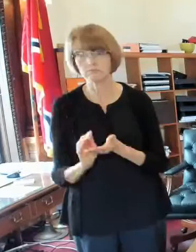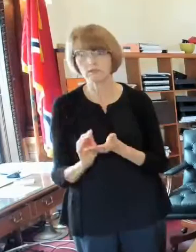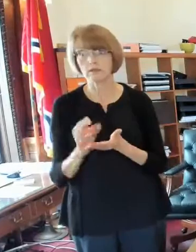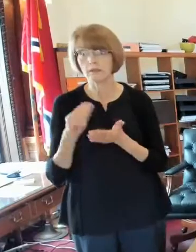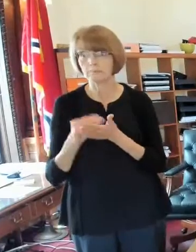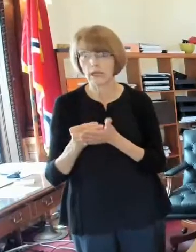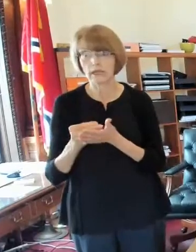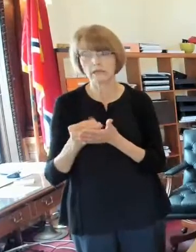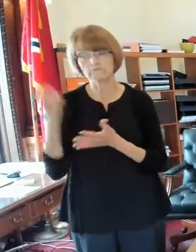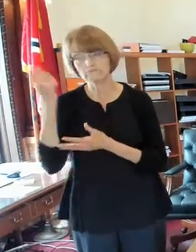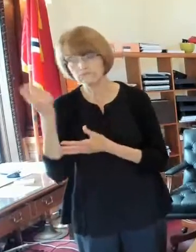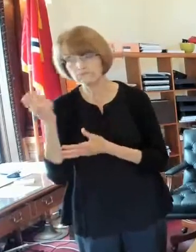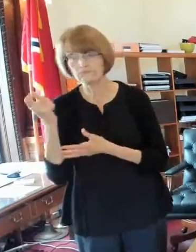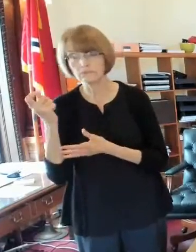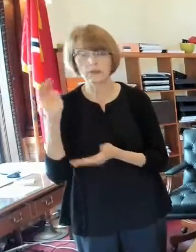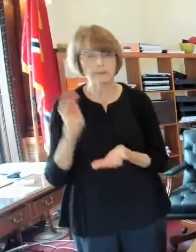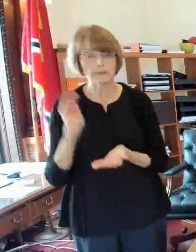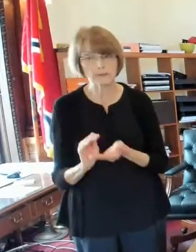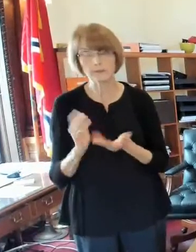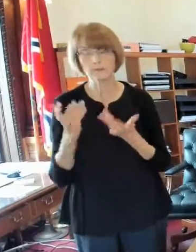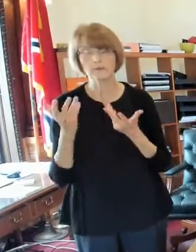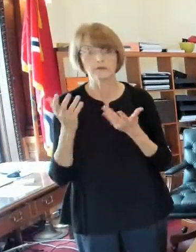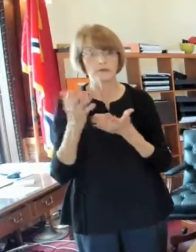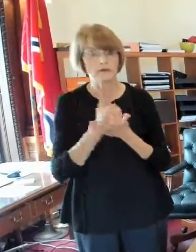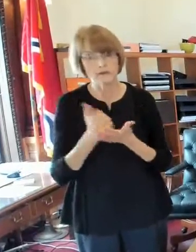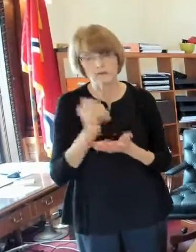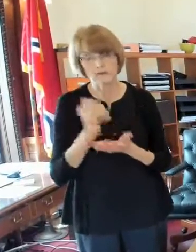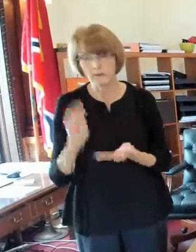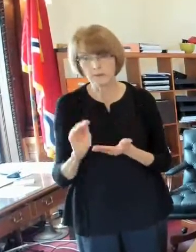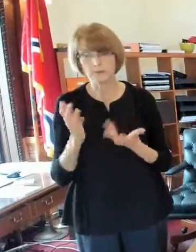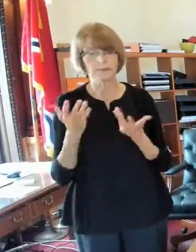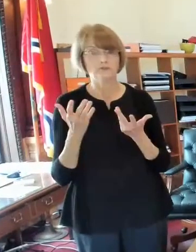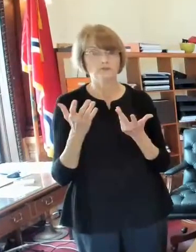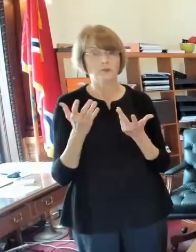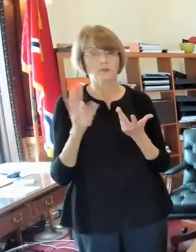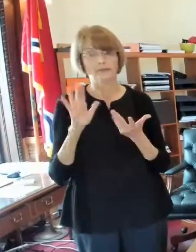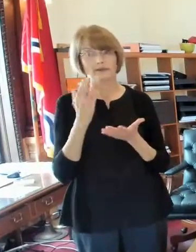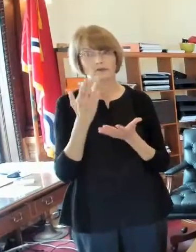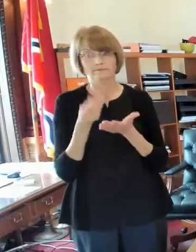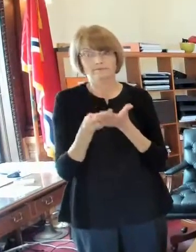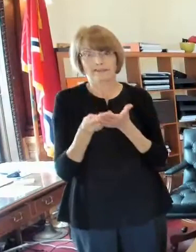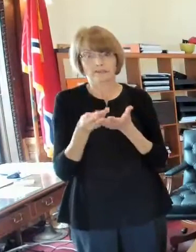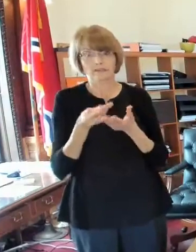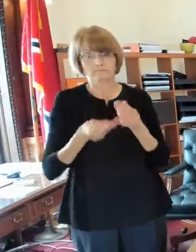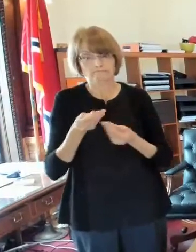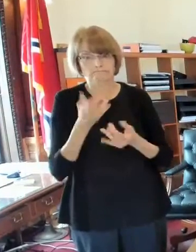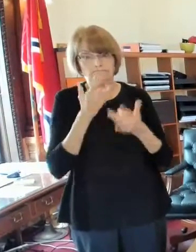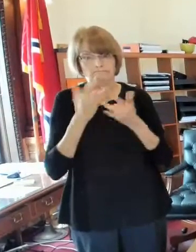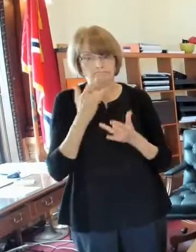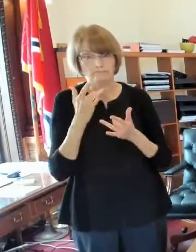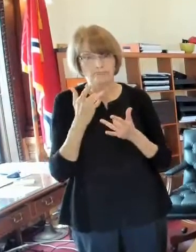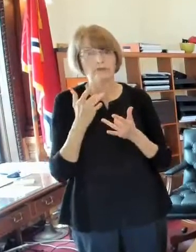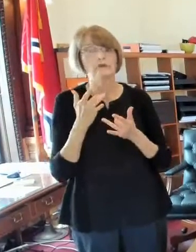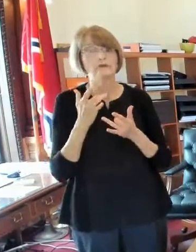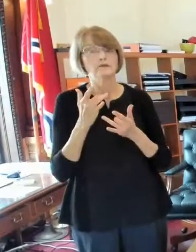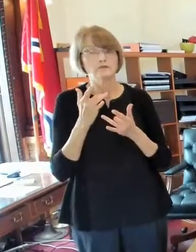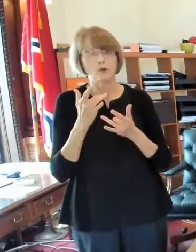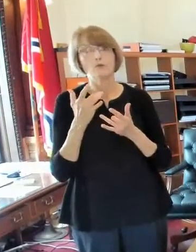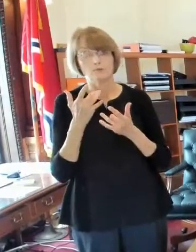a much more fragile financial situation. So we are still trying to resolve that with the